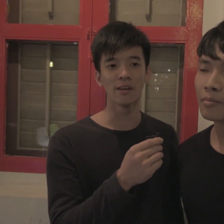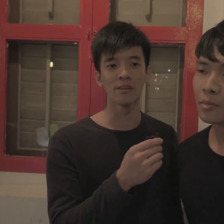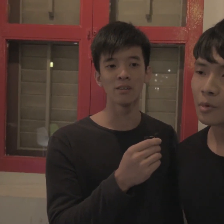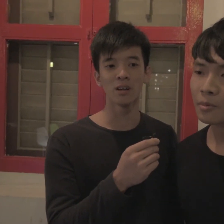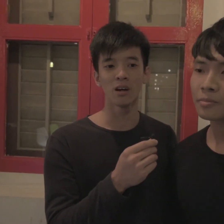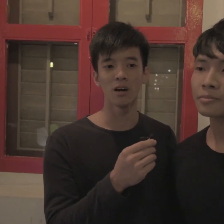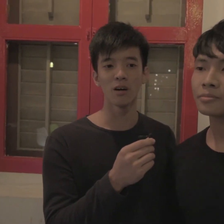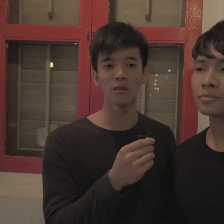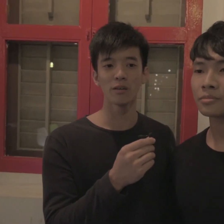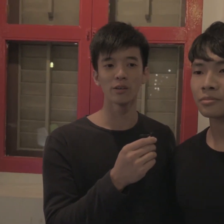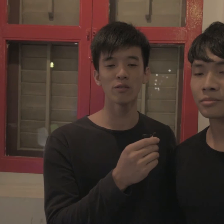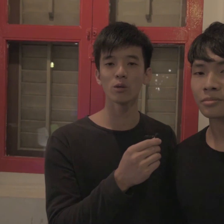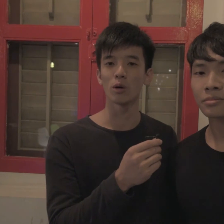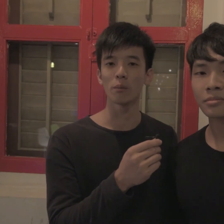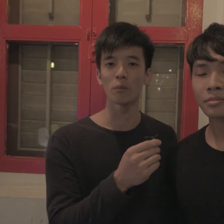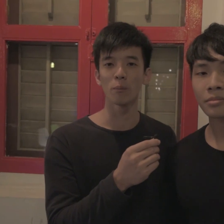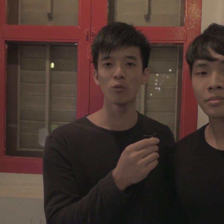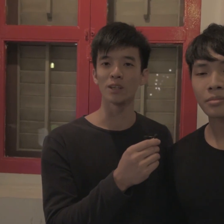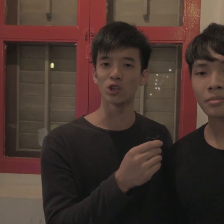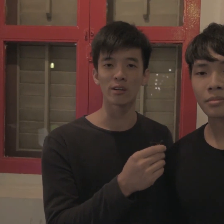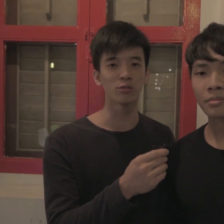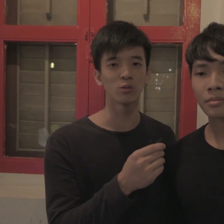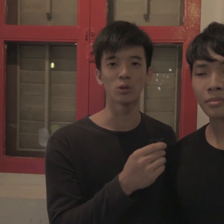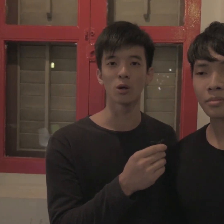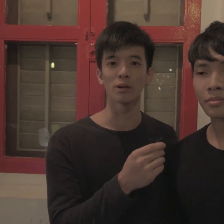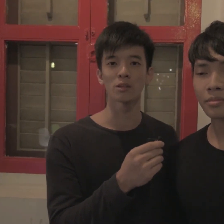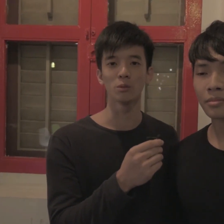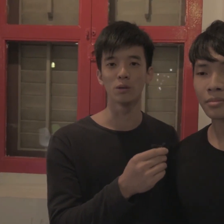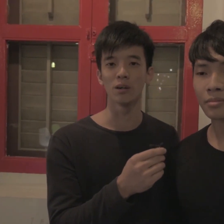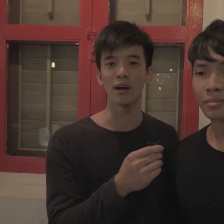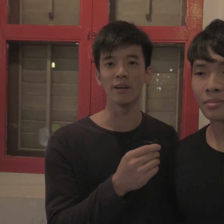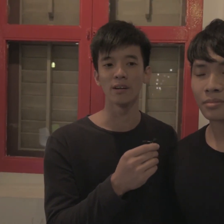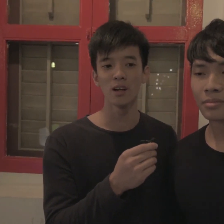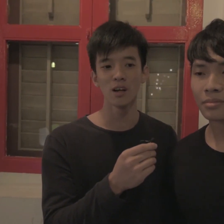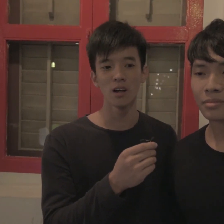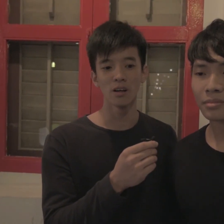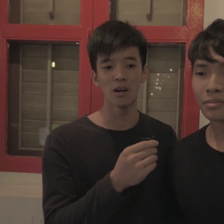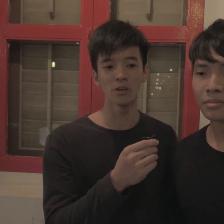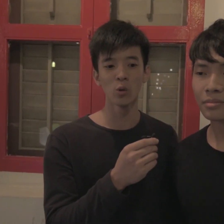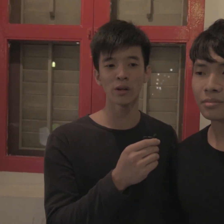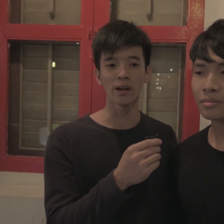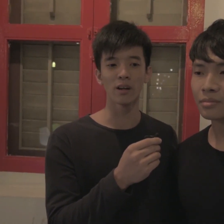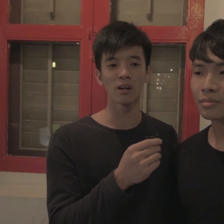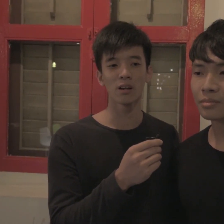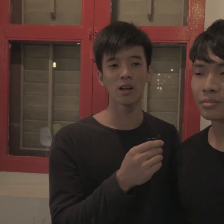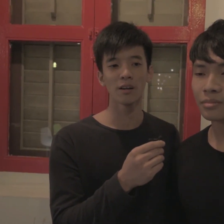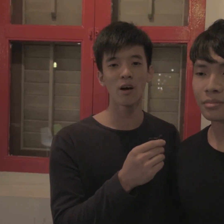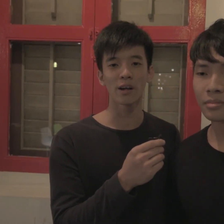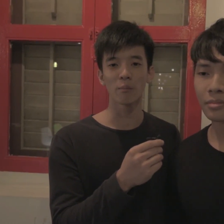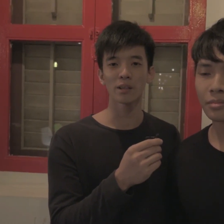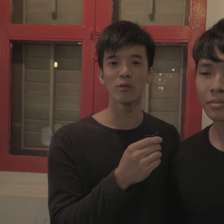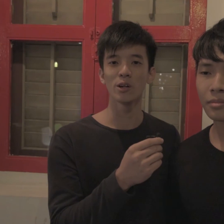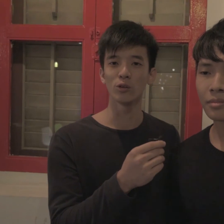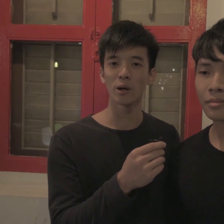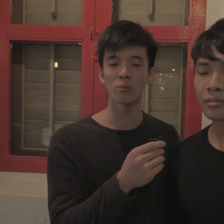it definitely will improve my drive towards helping these people, and knowing that now I can better relate to them,